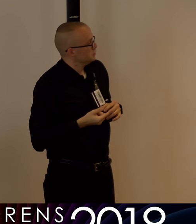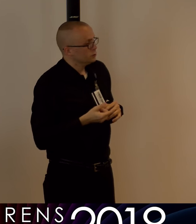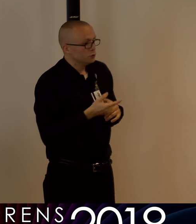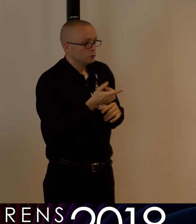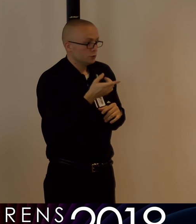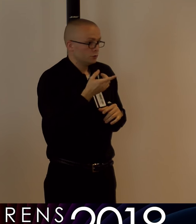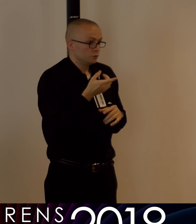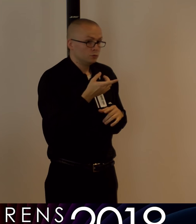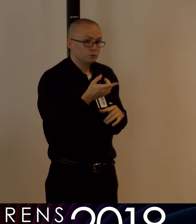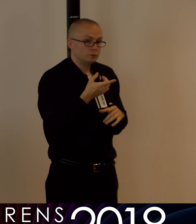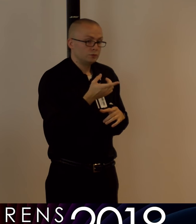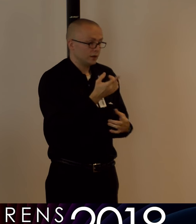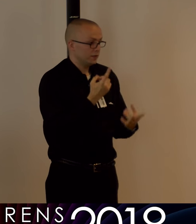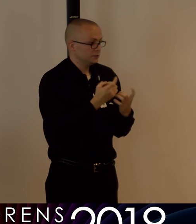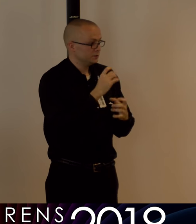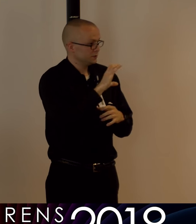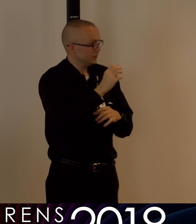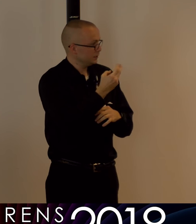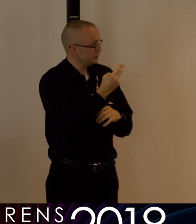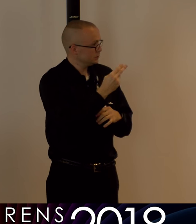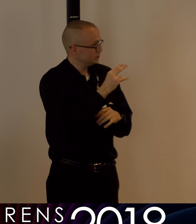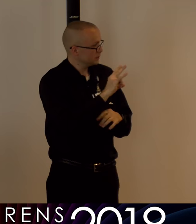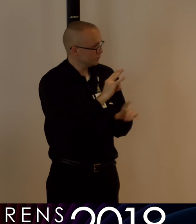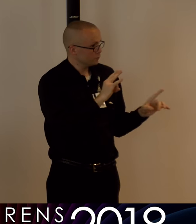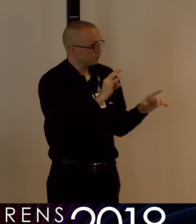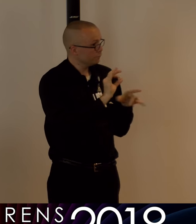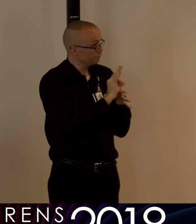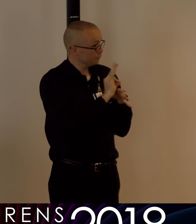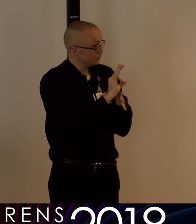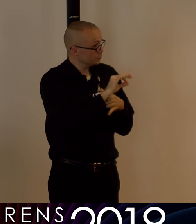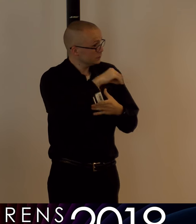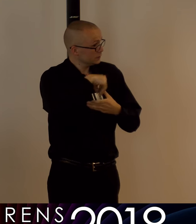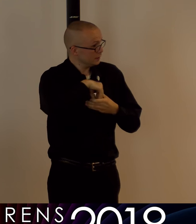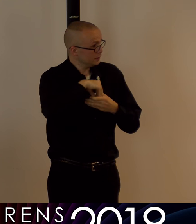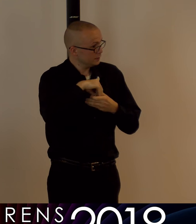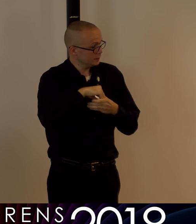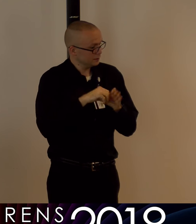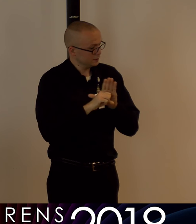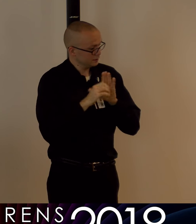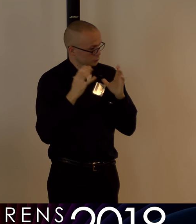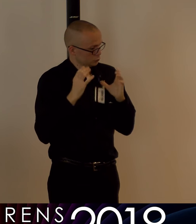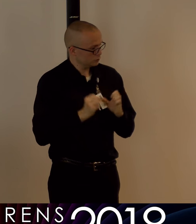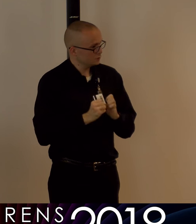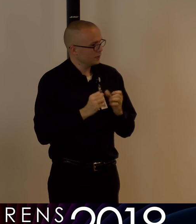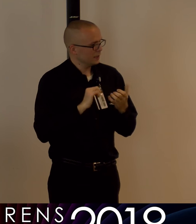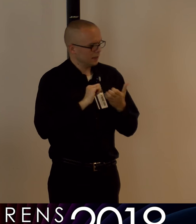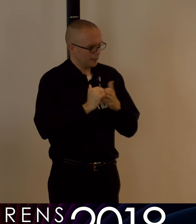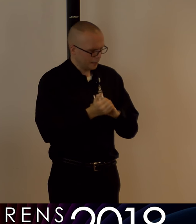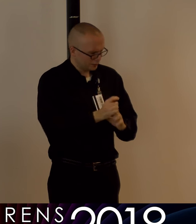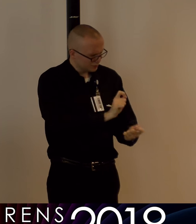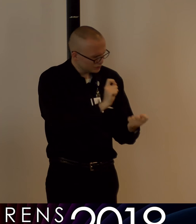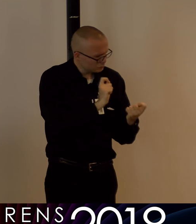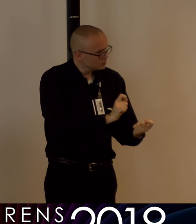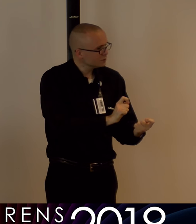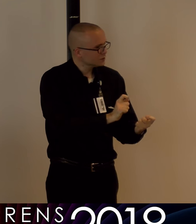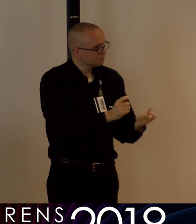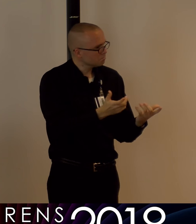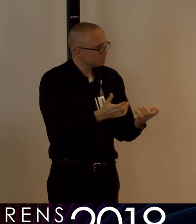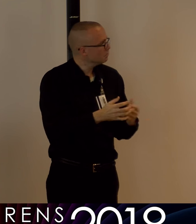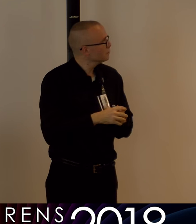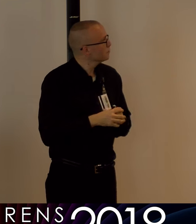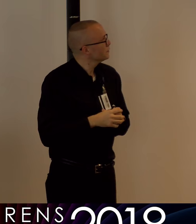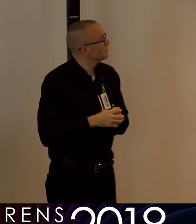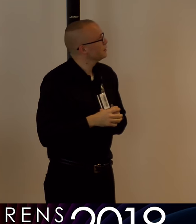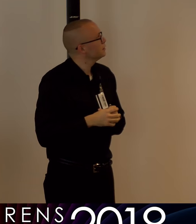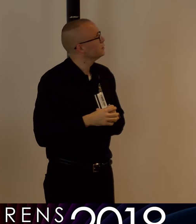you asked about CHD7's function in the syndrome and how it can be so specific. Well,